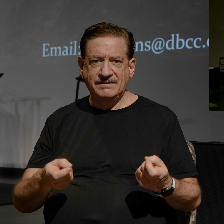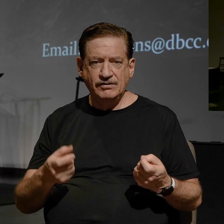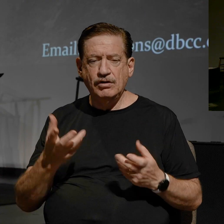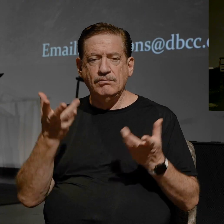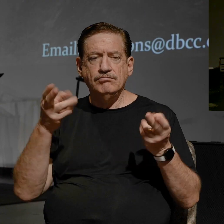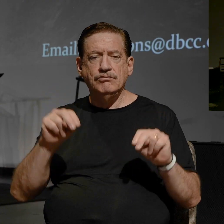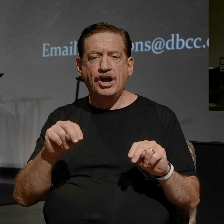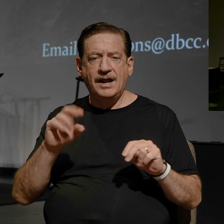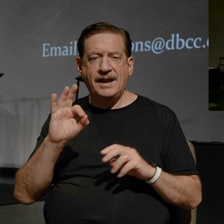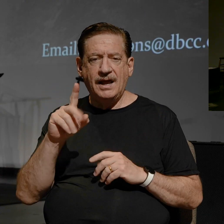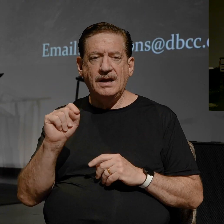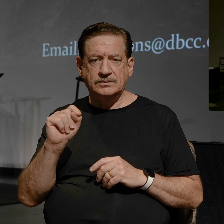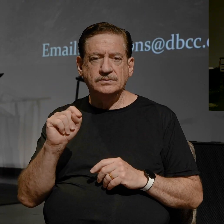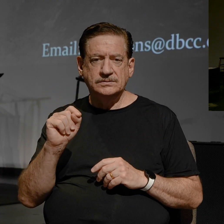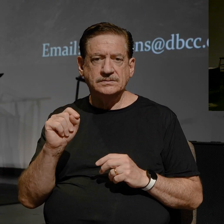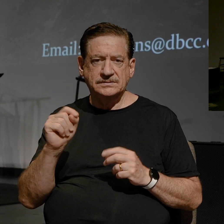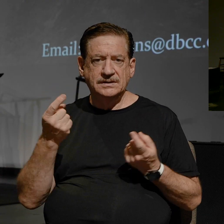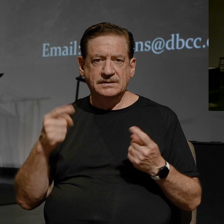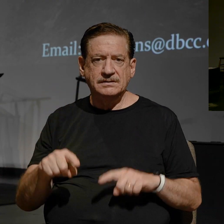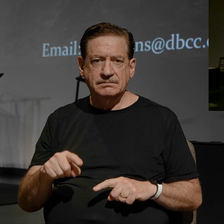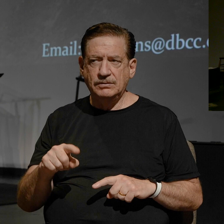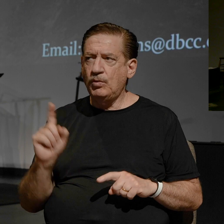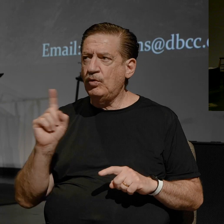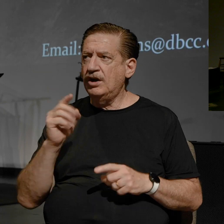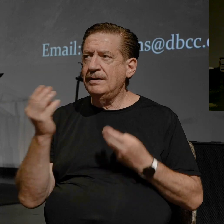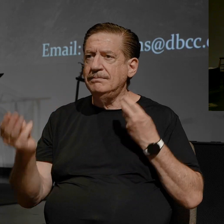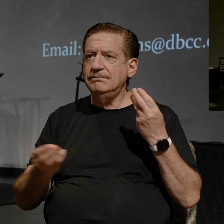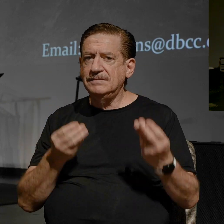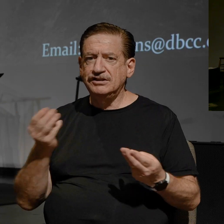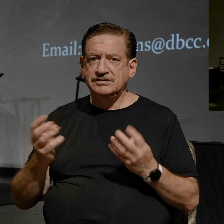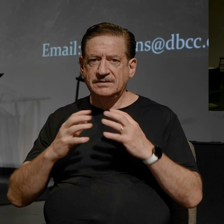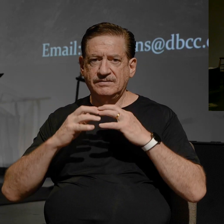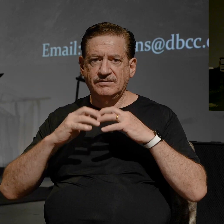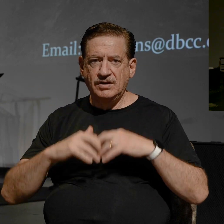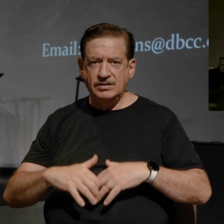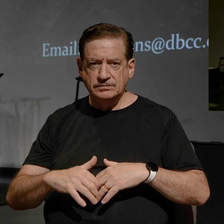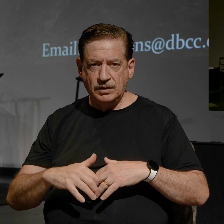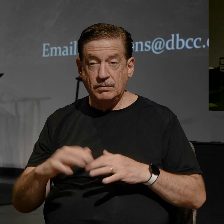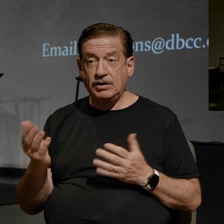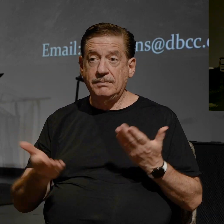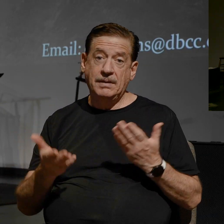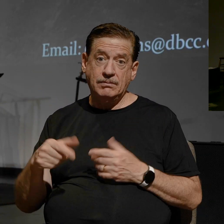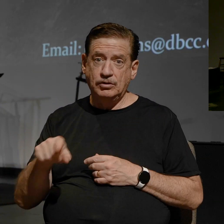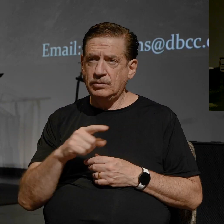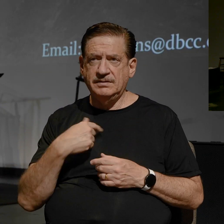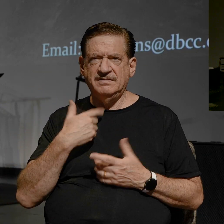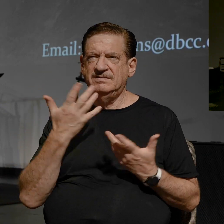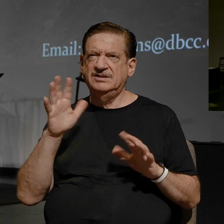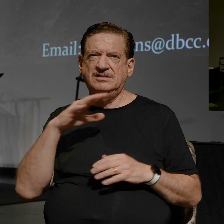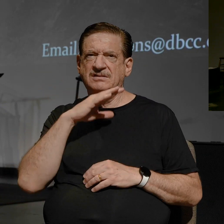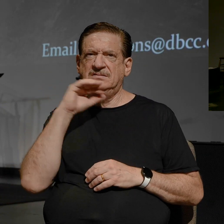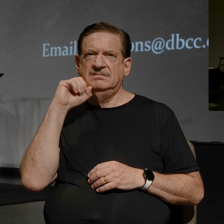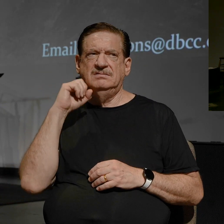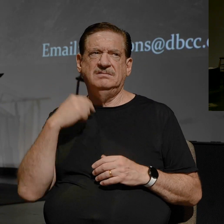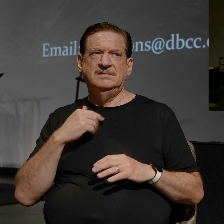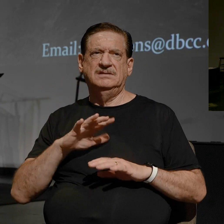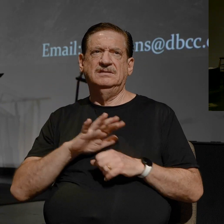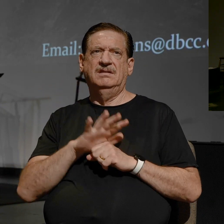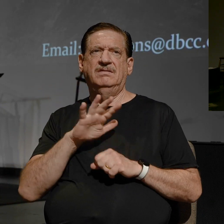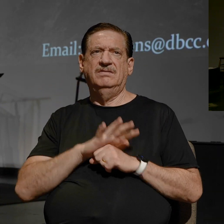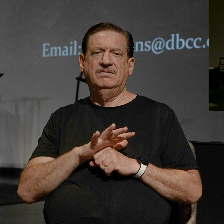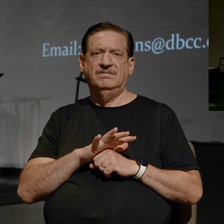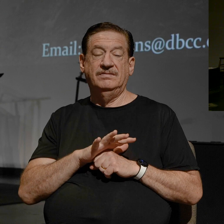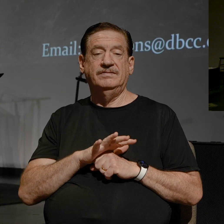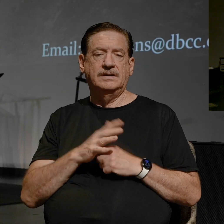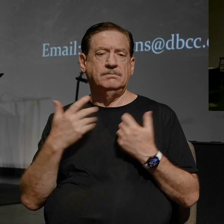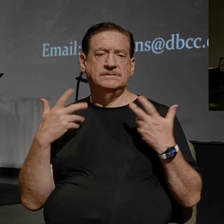burnout happens. This is where ministry falls apart. This is where you perhaps go, I've had enough, and